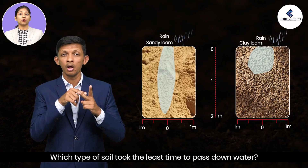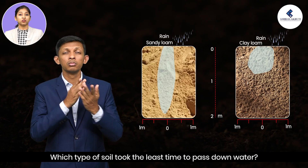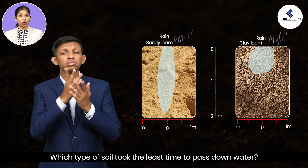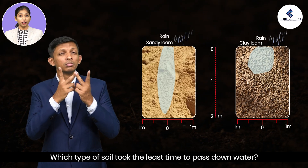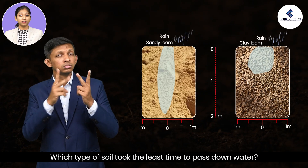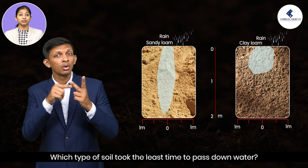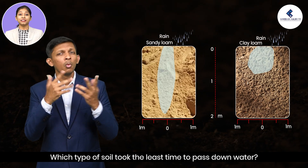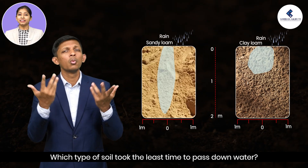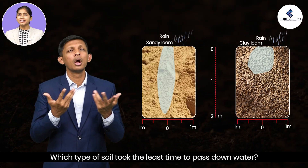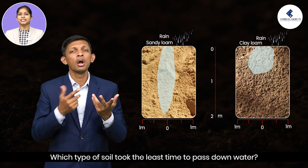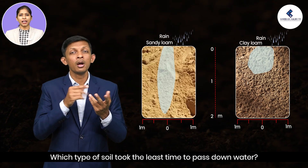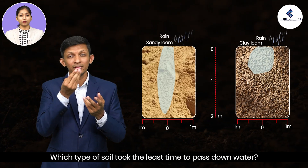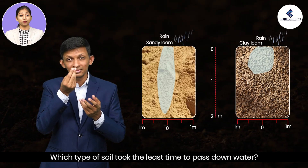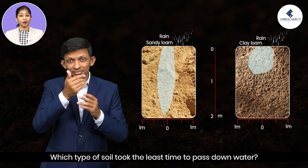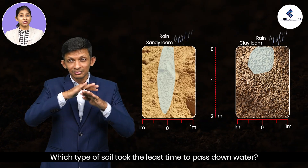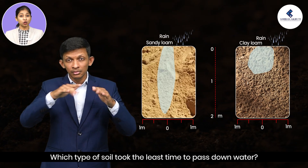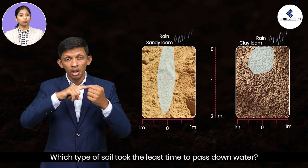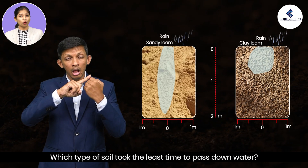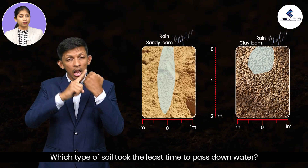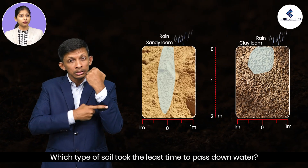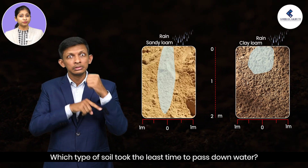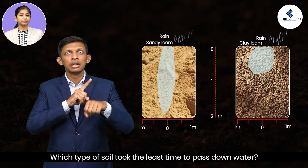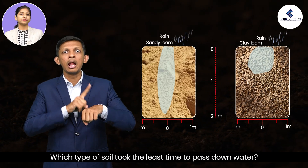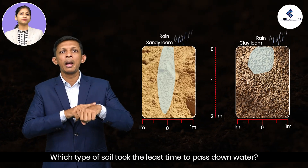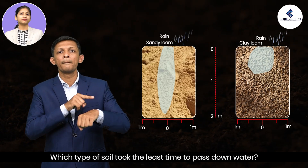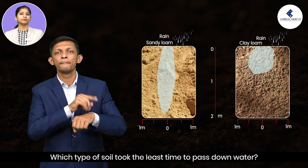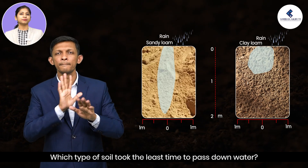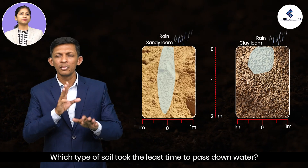Which type of soil took the least time to pass down water?